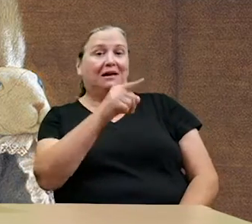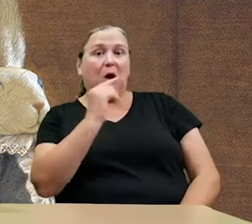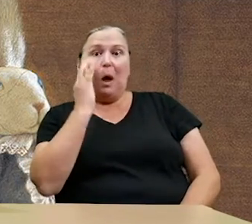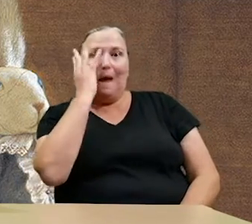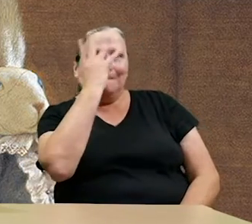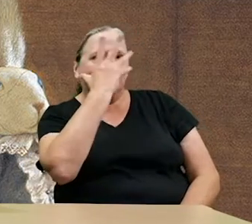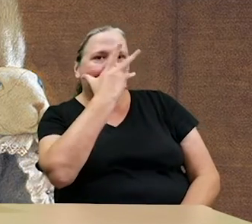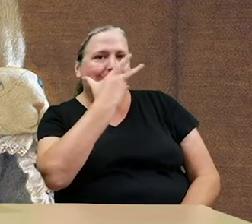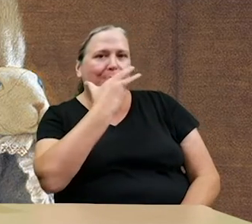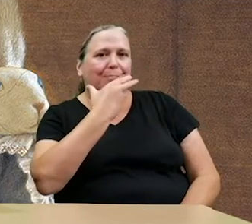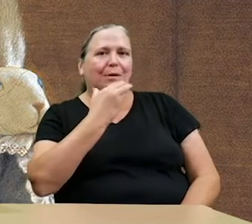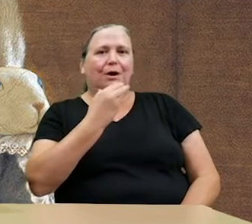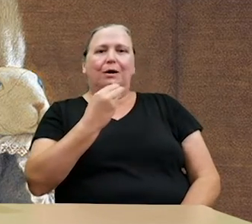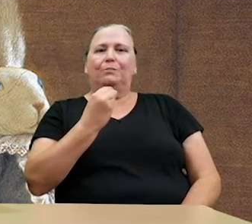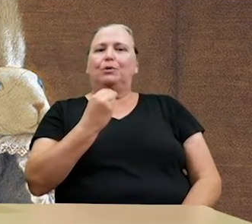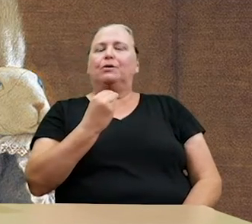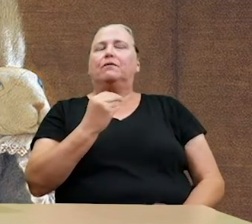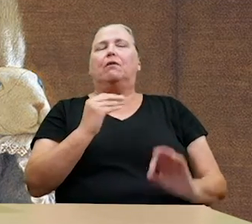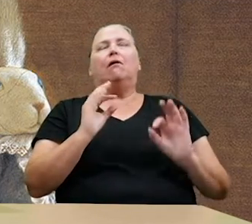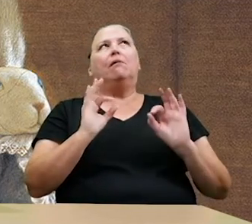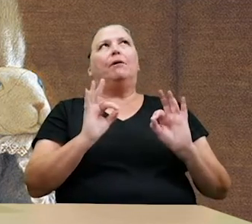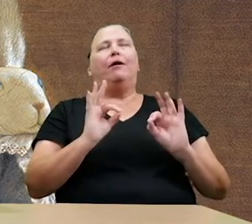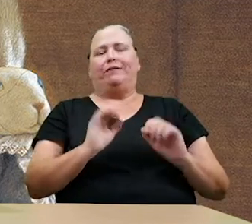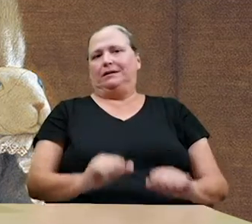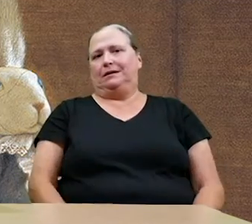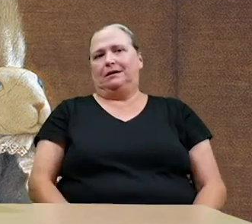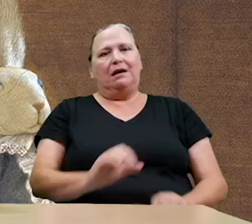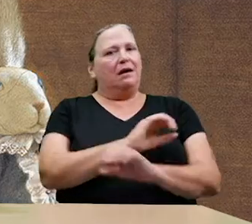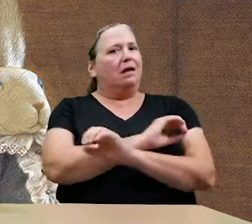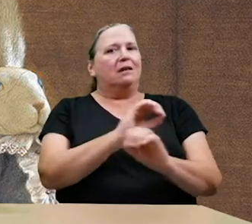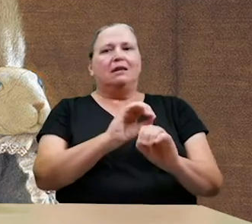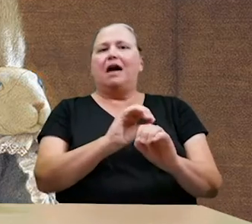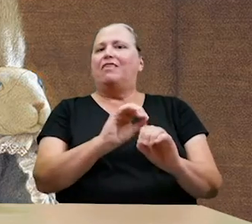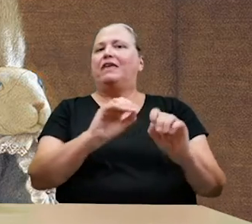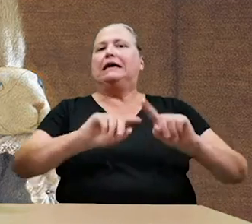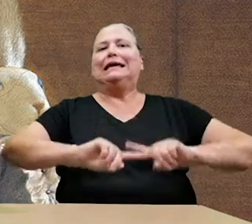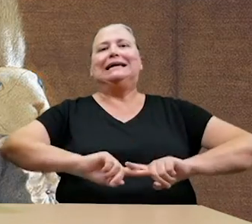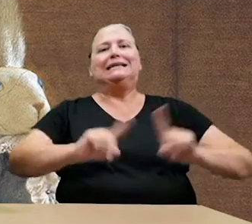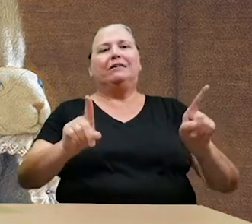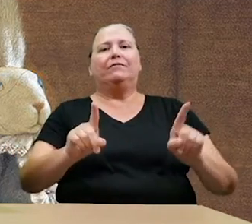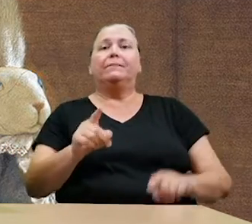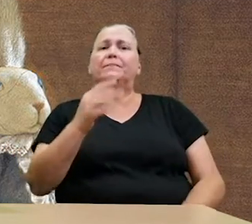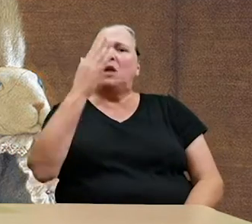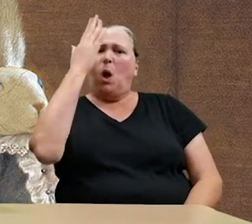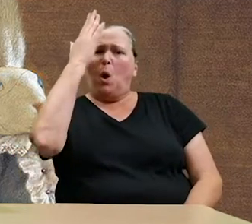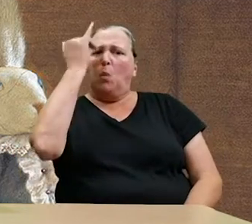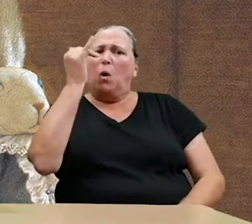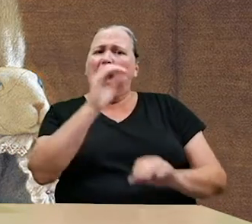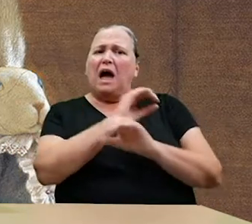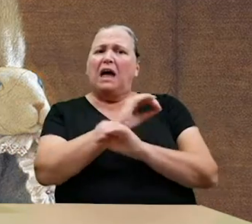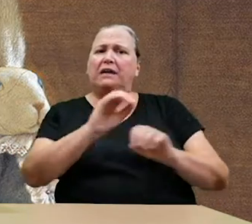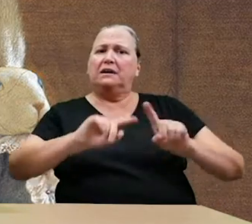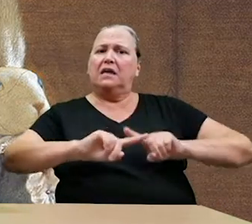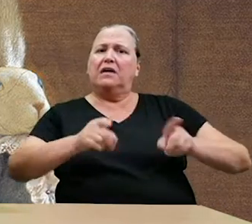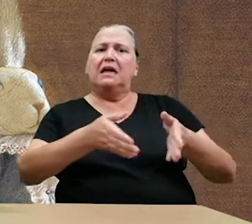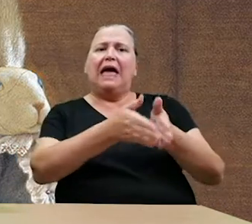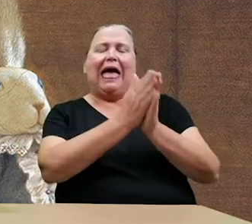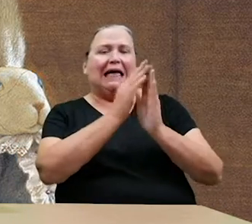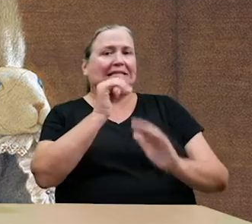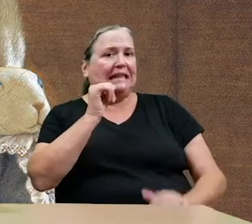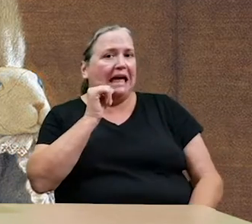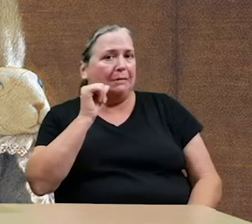beautiful? None. No difference. Why did it make no difference? Asked